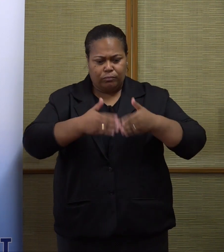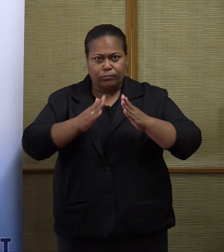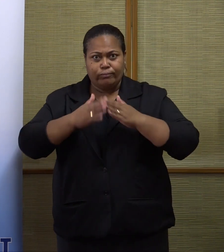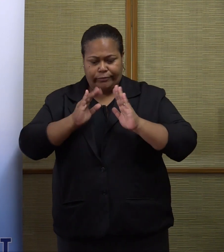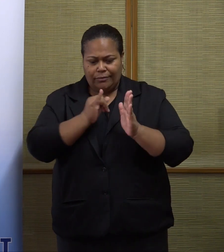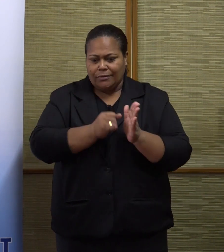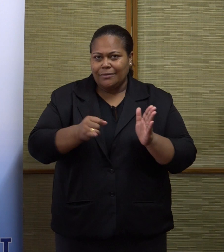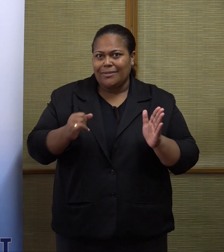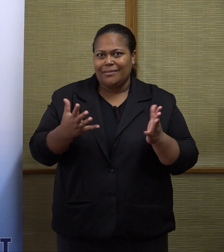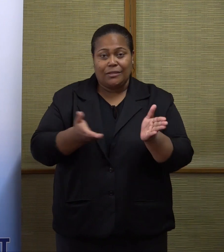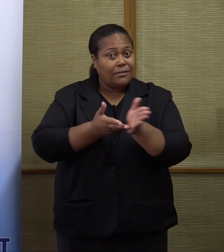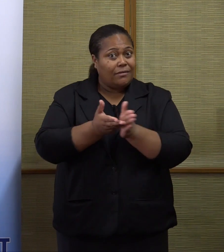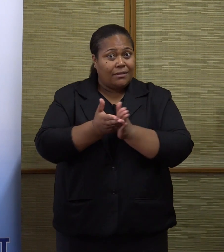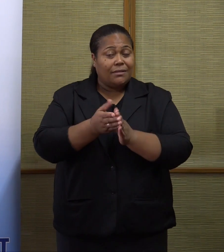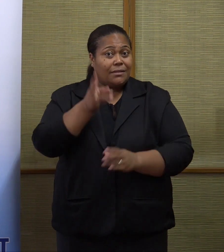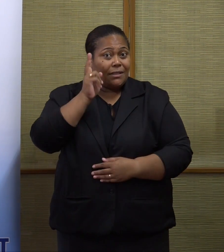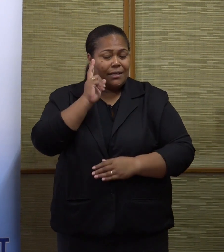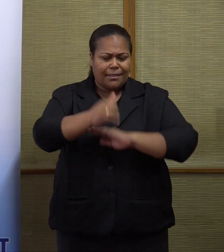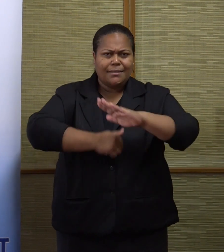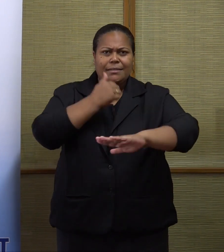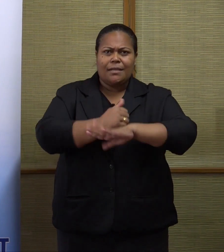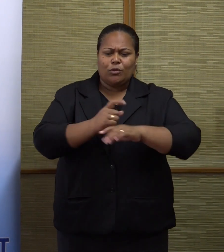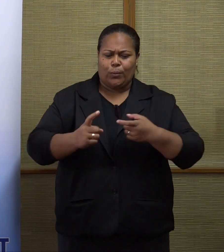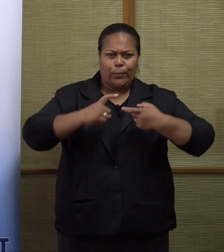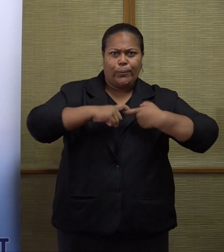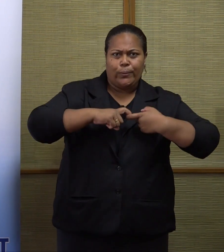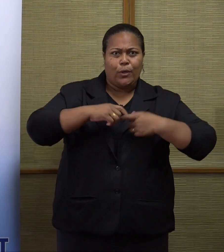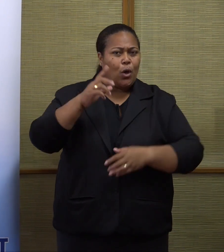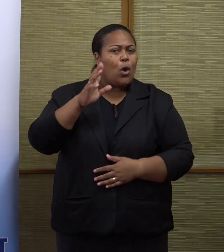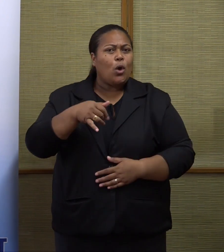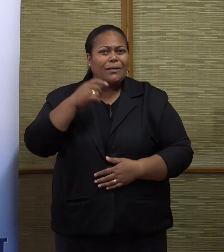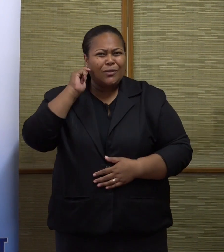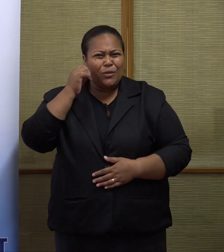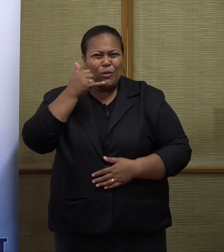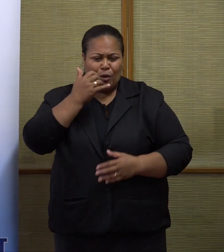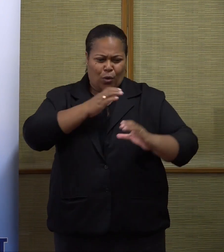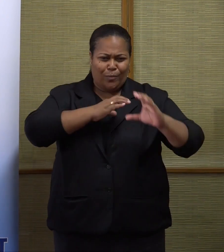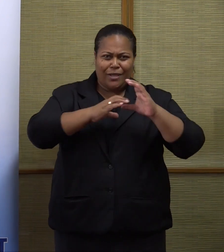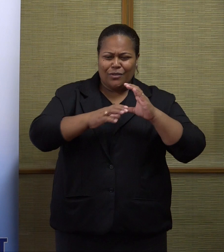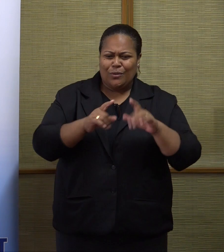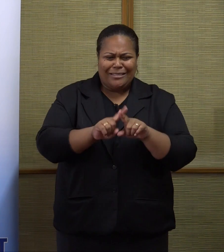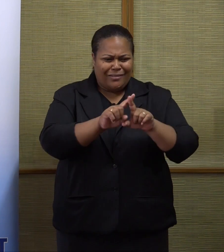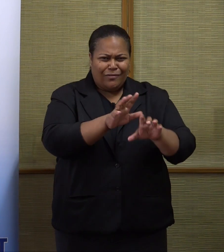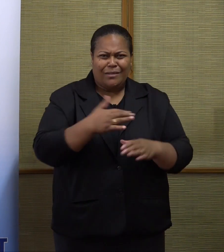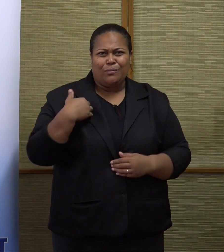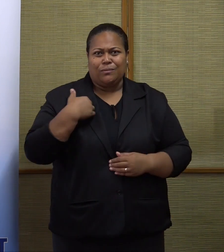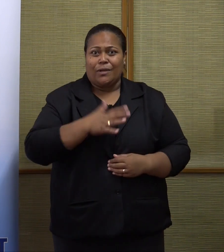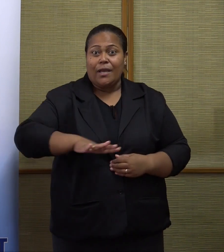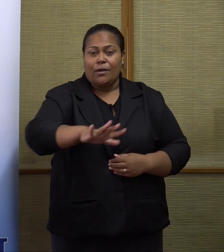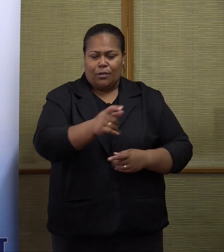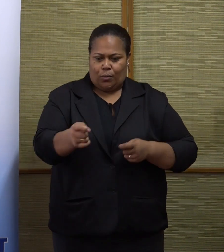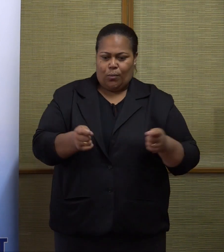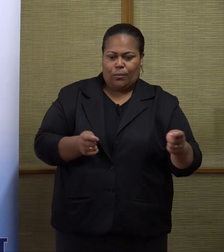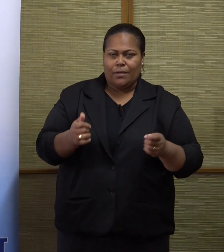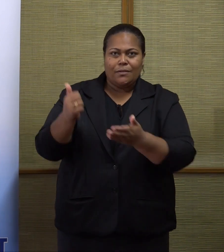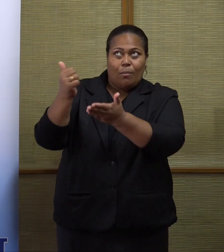and services, re-establishing communication with severely affected areas, and coordinating support from our